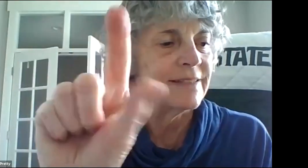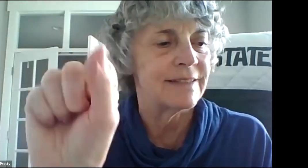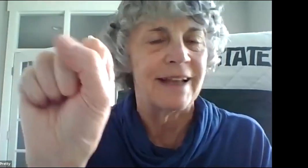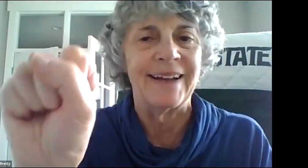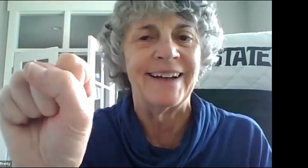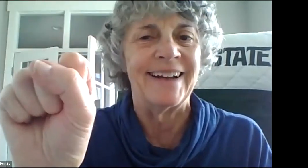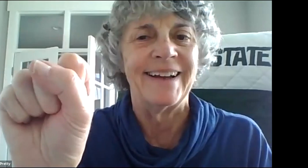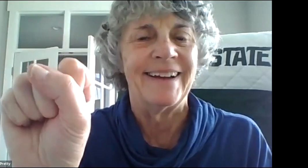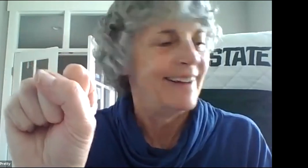just.